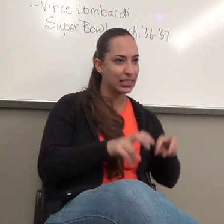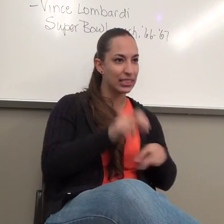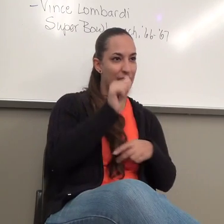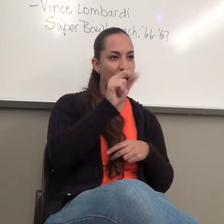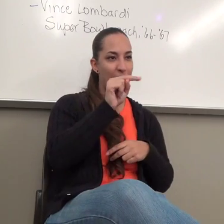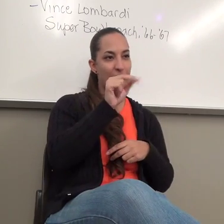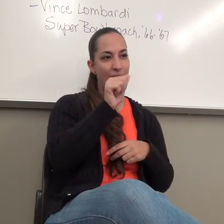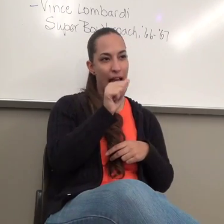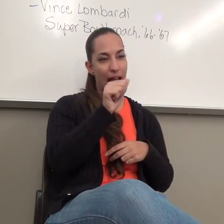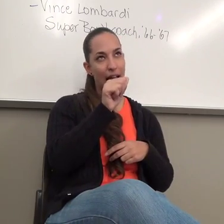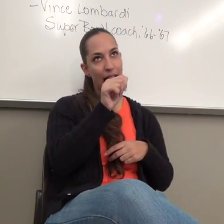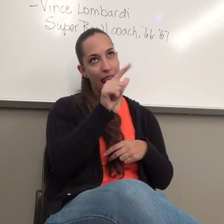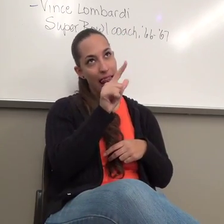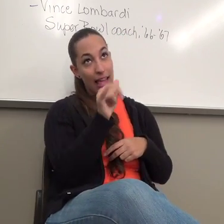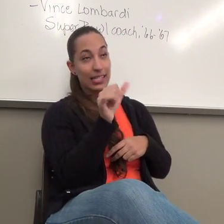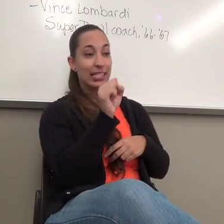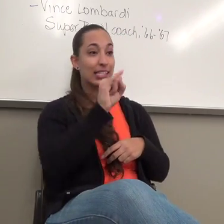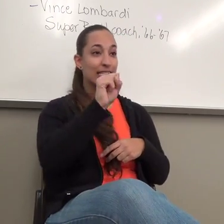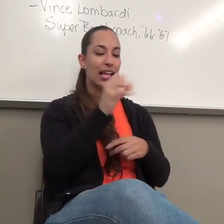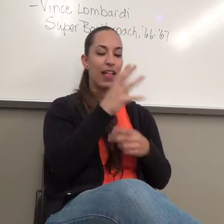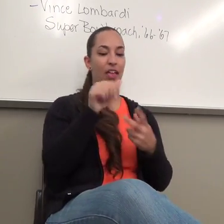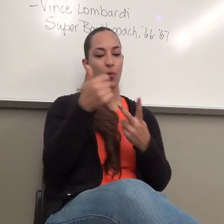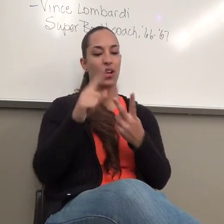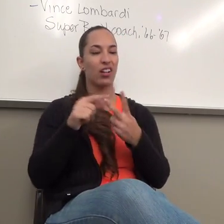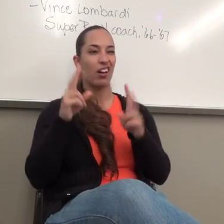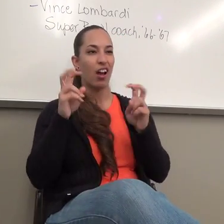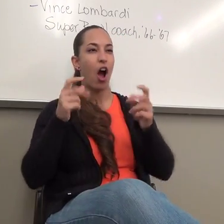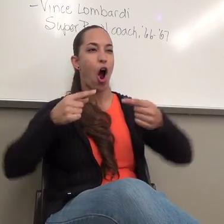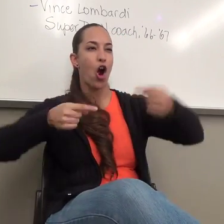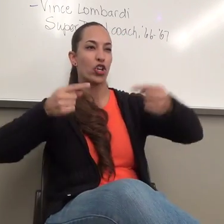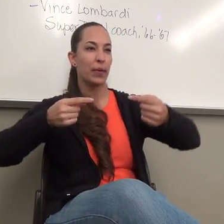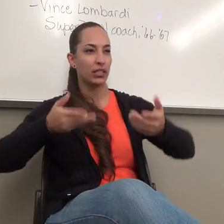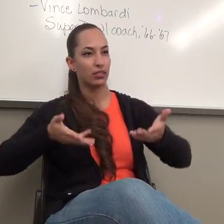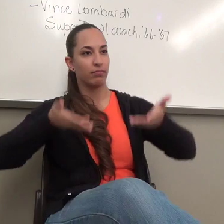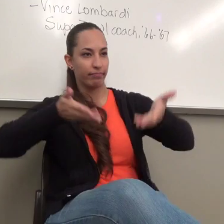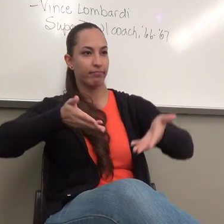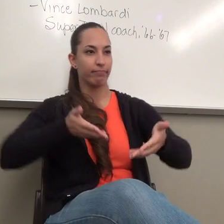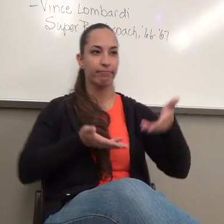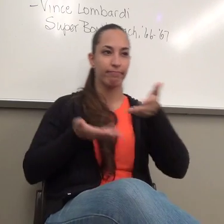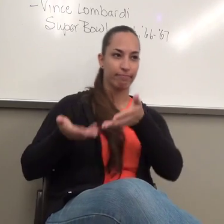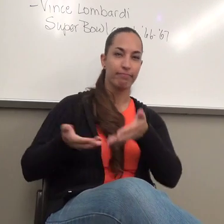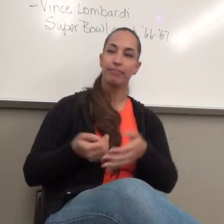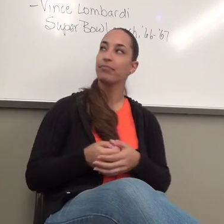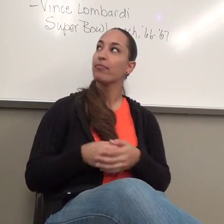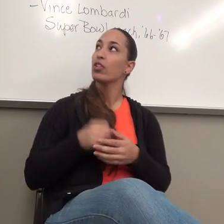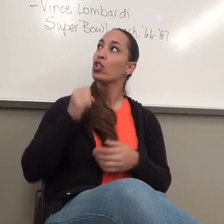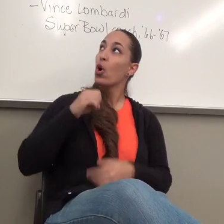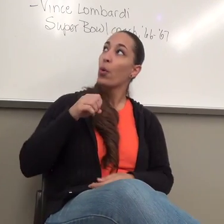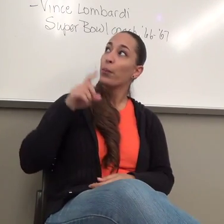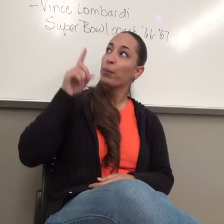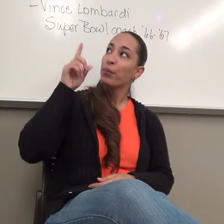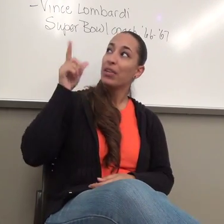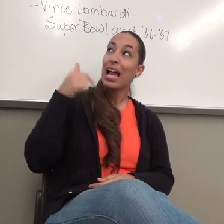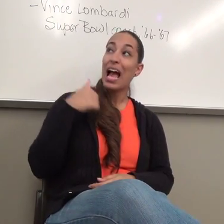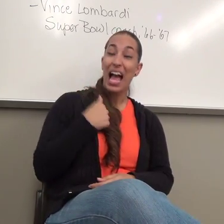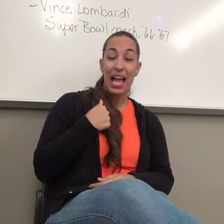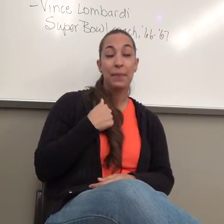already know about. So basically, I'm saying, this line is drawn down here, I'm saying on all of these